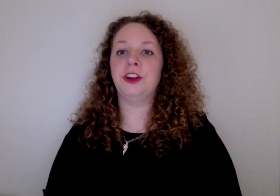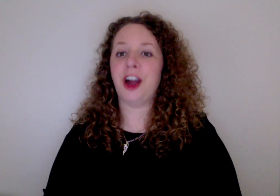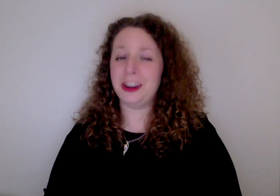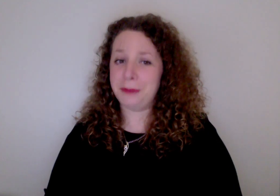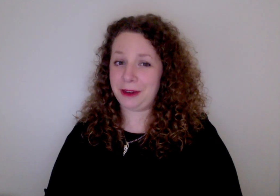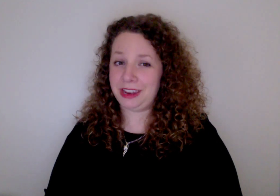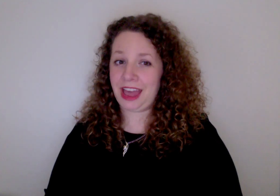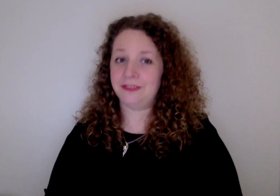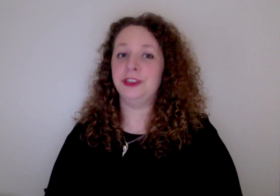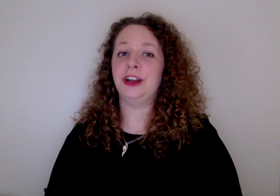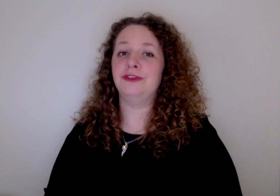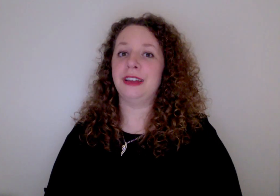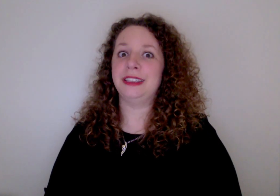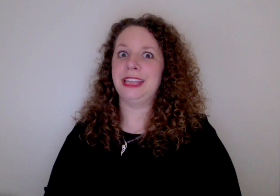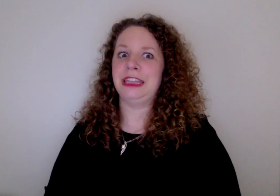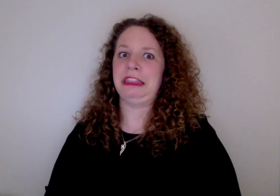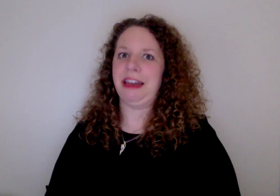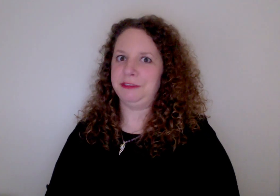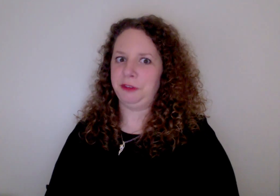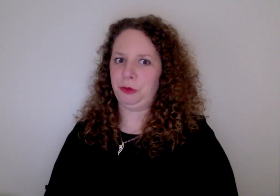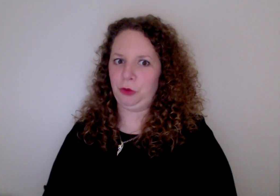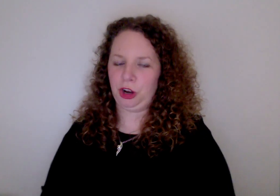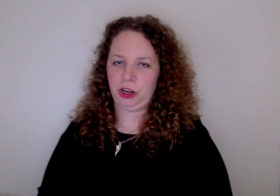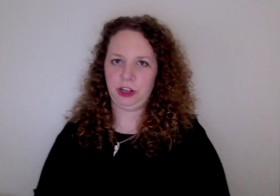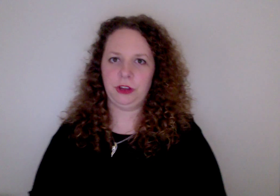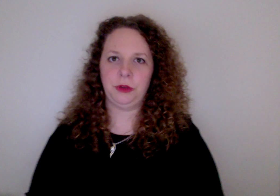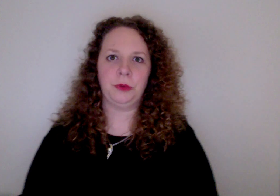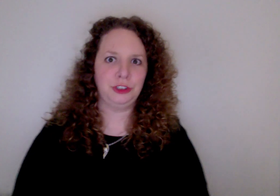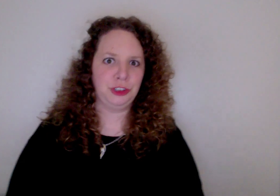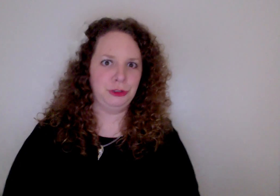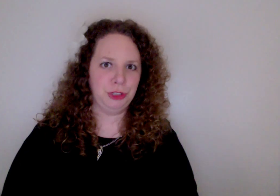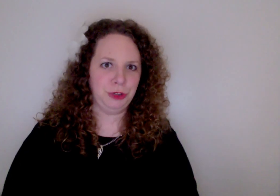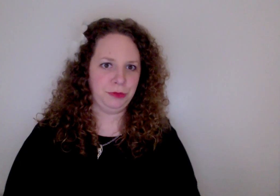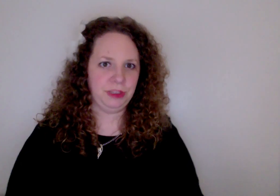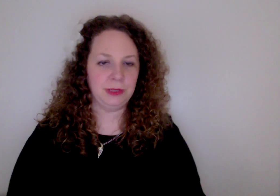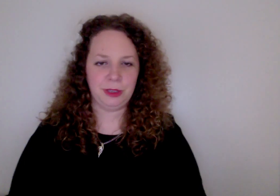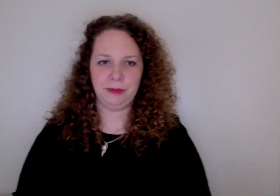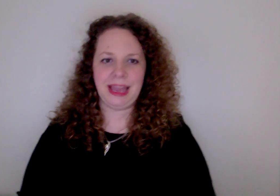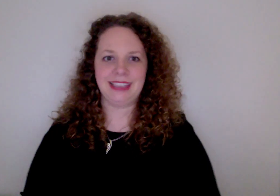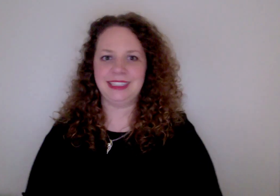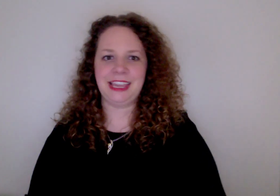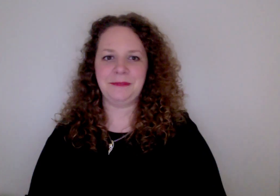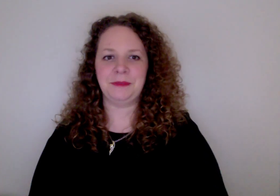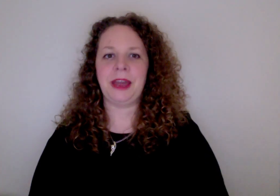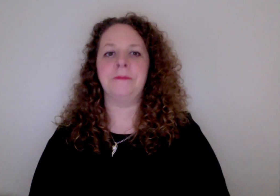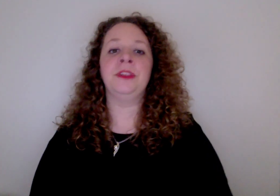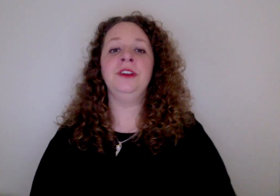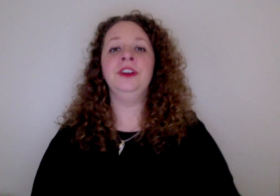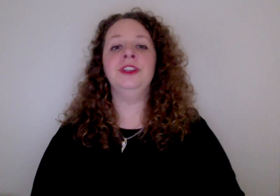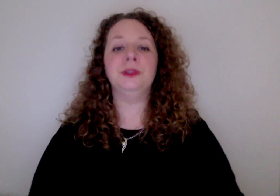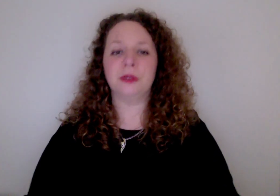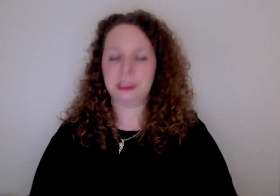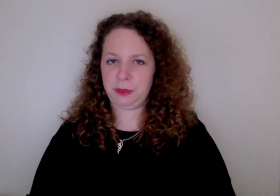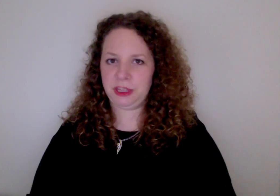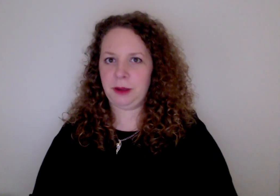forgot about it after you got dressed and left for work. What should you do? Is what you'll be asking. Okay, so explain the